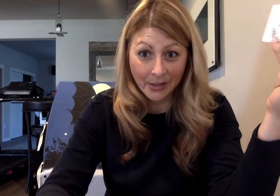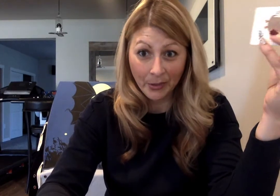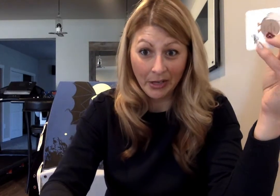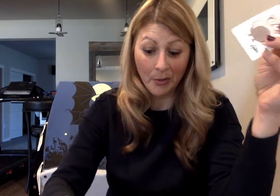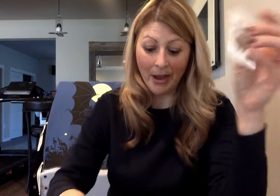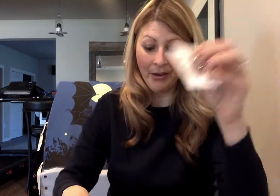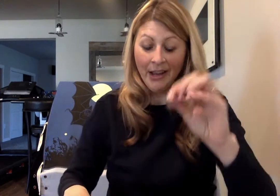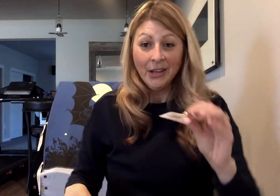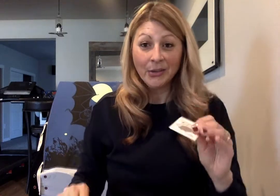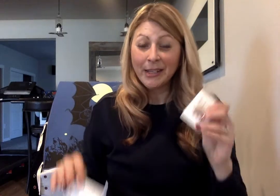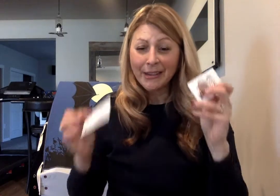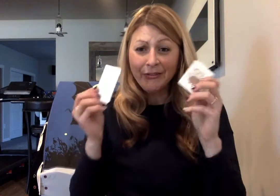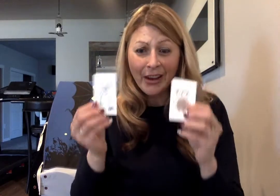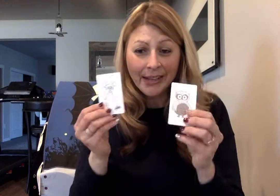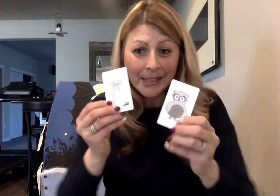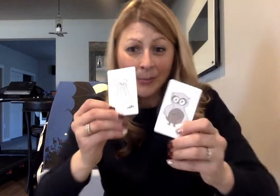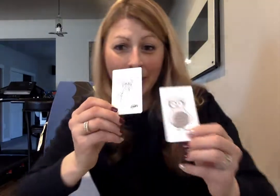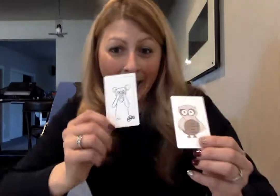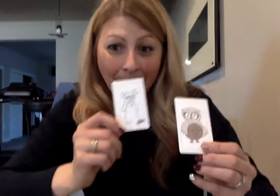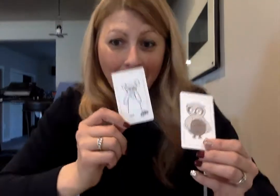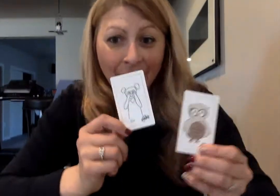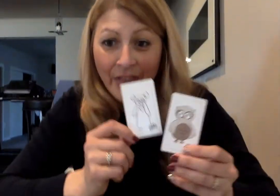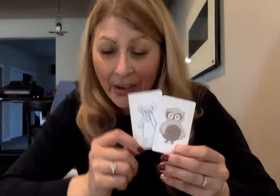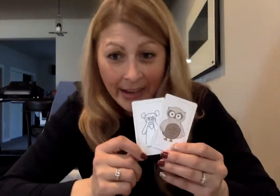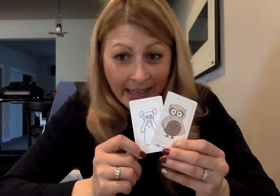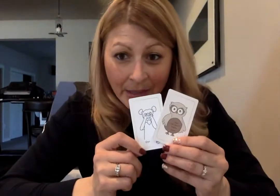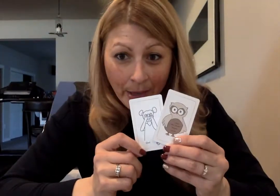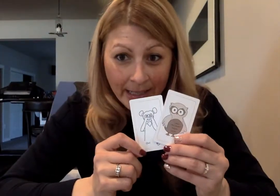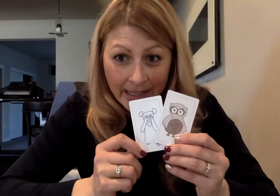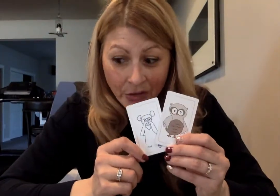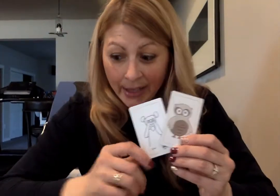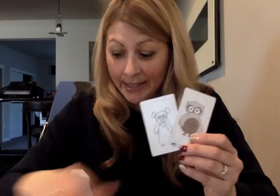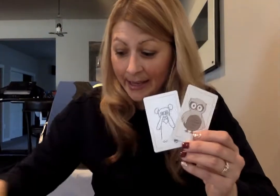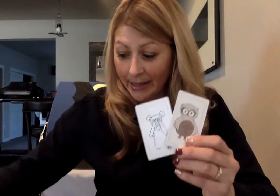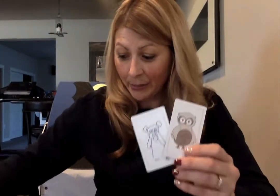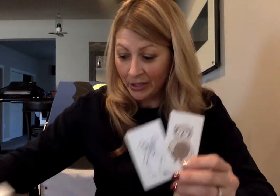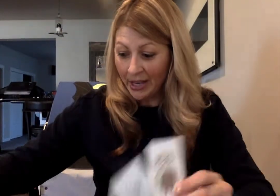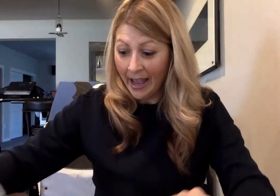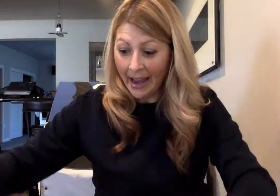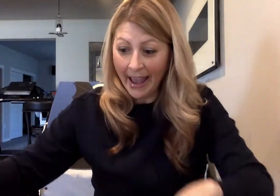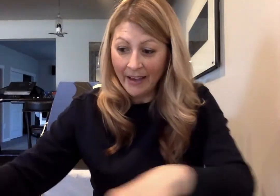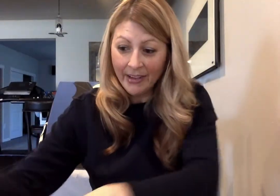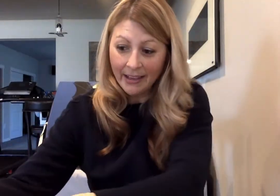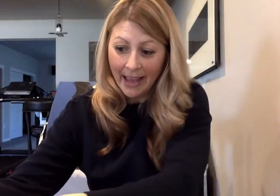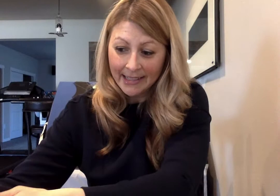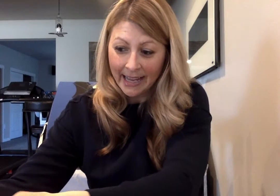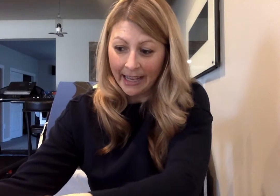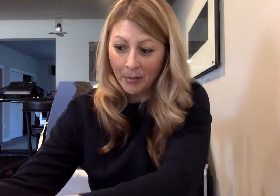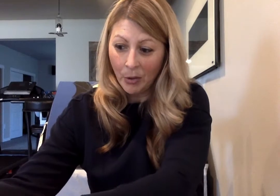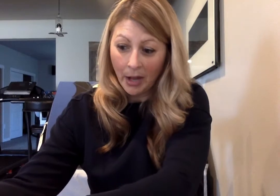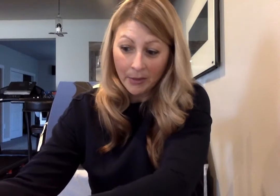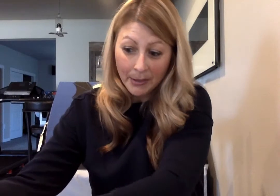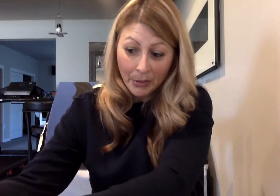really know about. So it's a very simple game and a very easy way to teach your kids sign language. I have an Alaska animal coloring book.